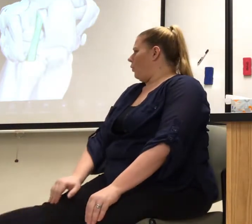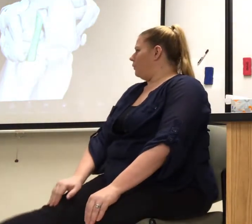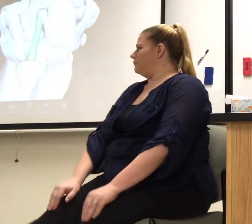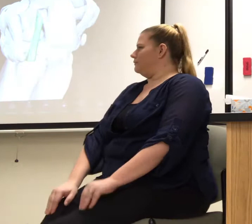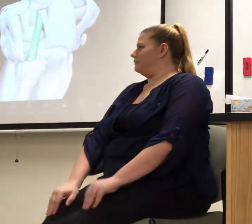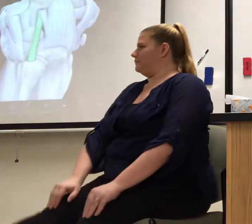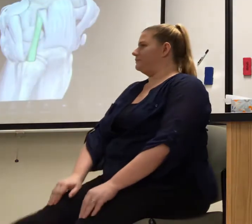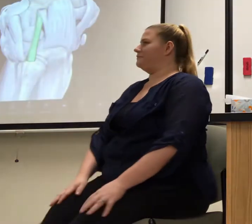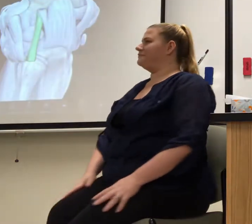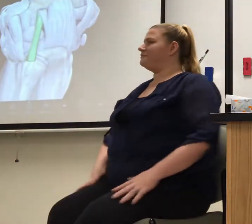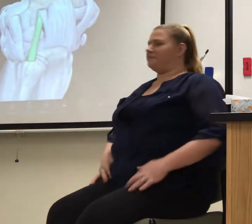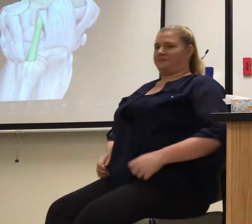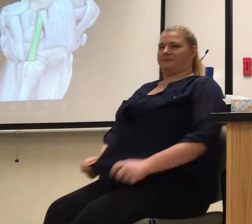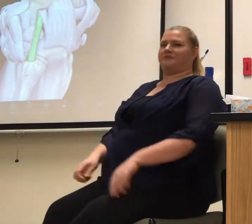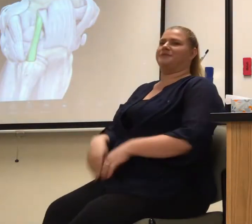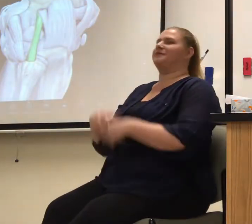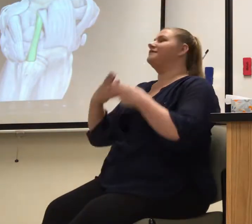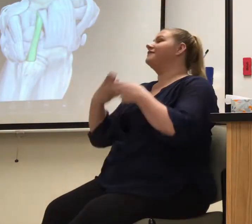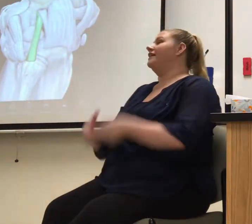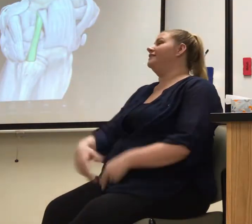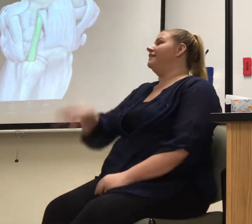You can call the LCL for